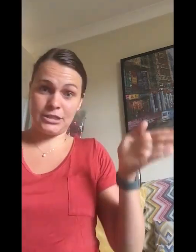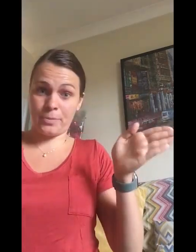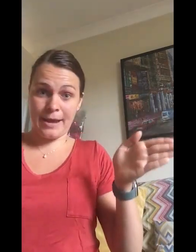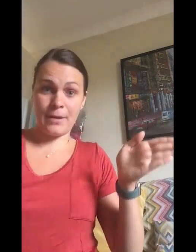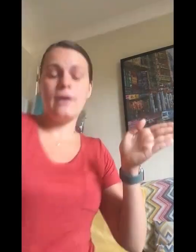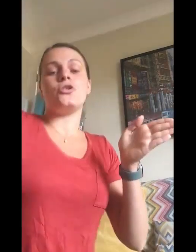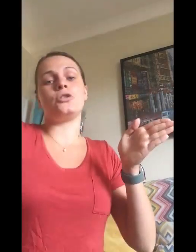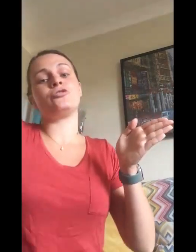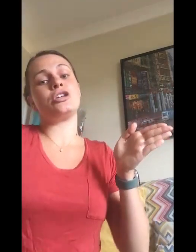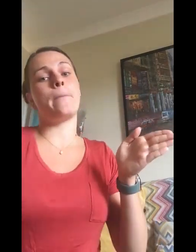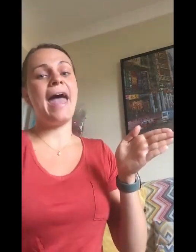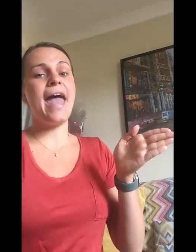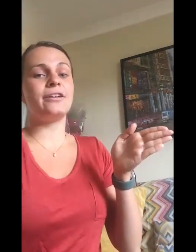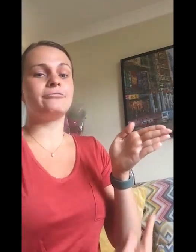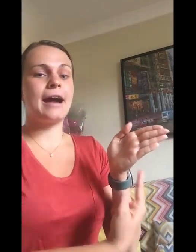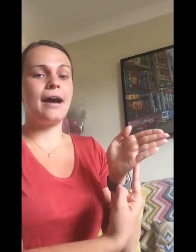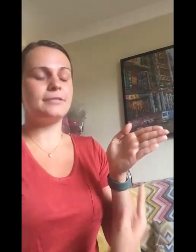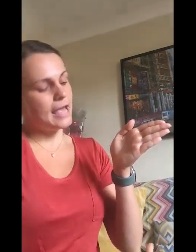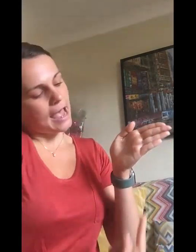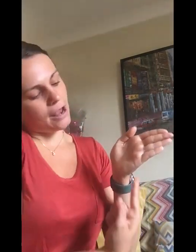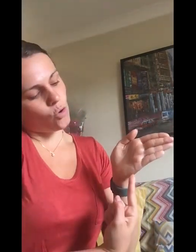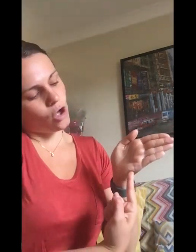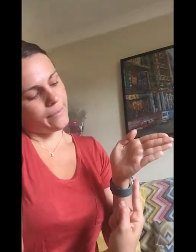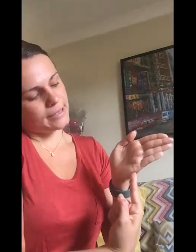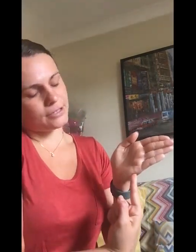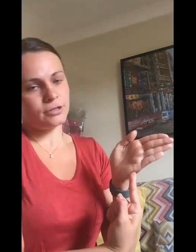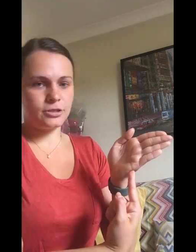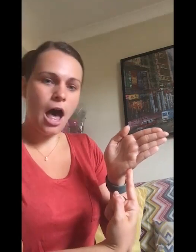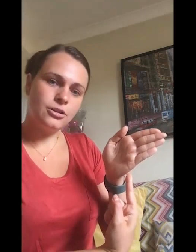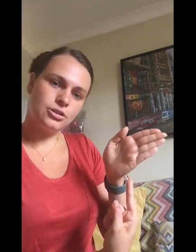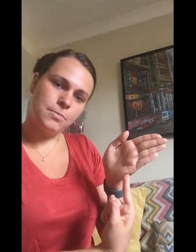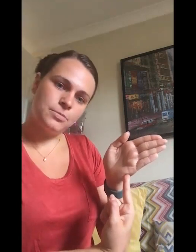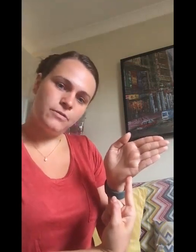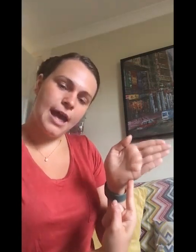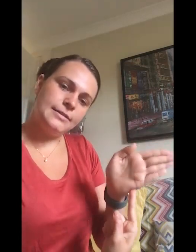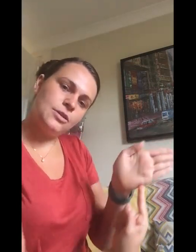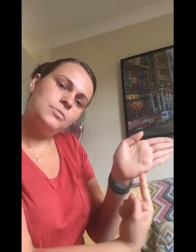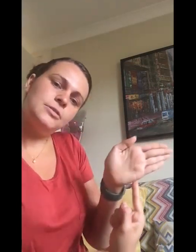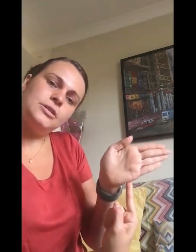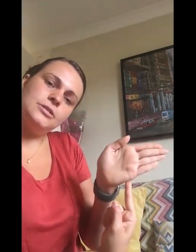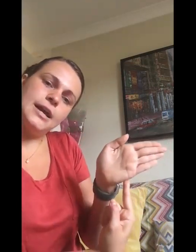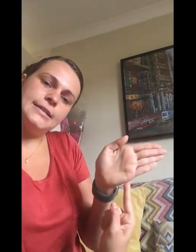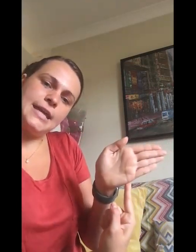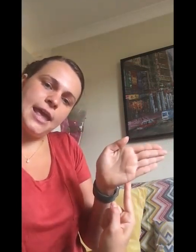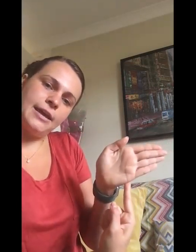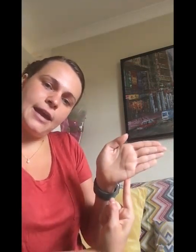is your paper, you're going to bring your pen round and you're going to touch the bottom of your hand so it almost looks like a T, okay?